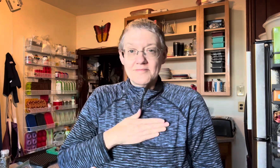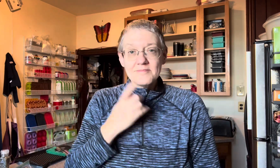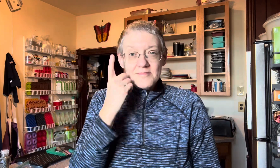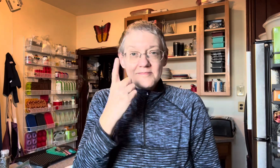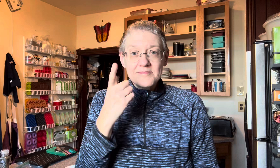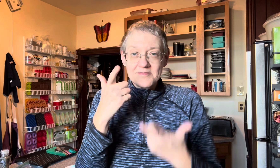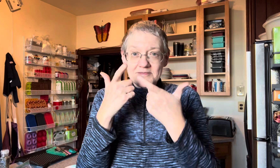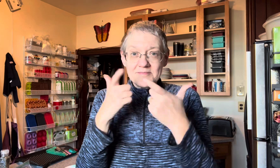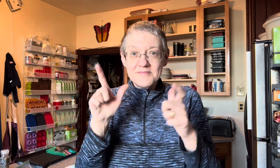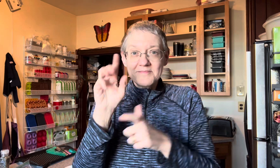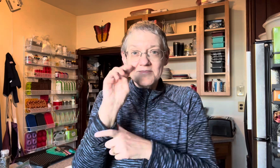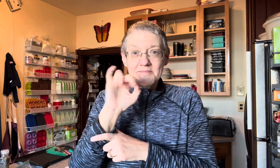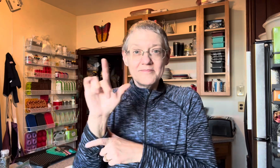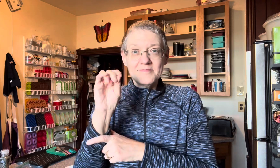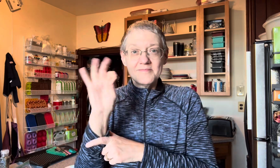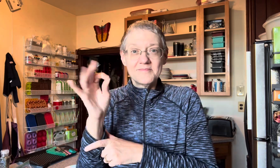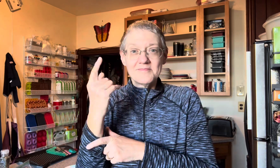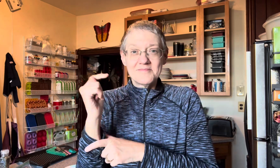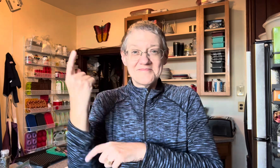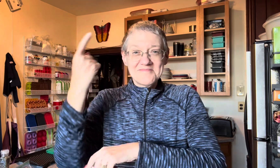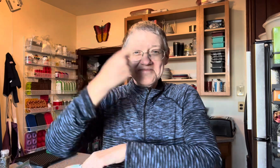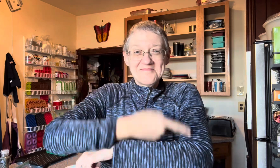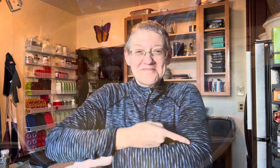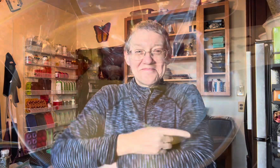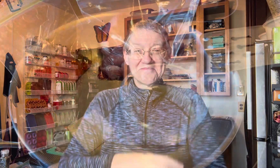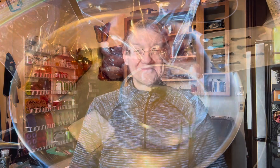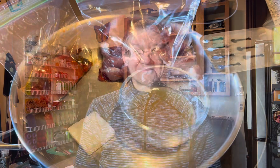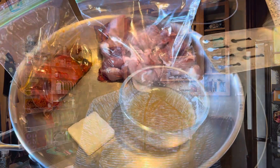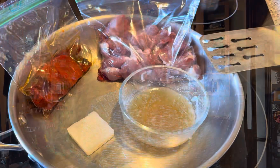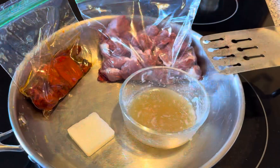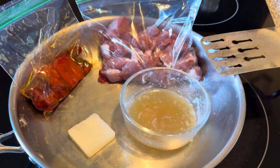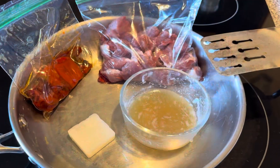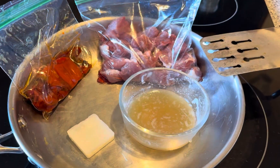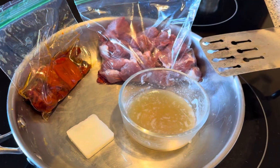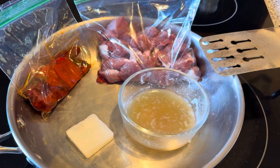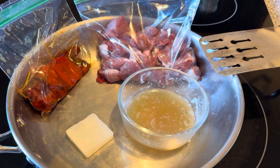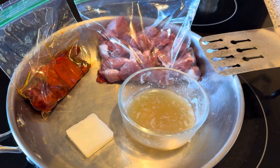my one big meal of the day.